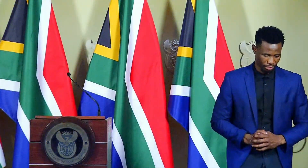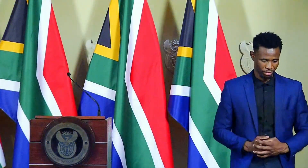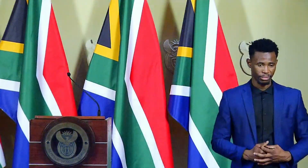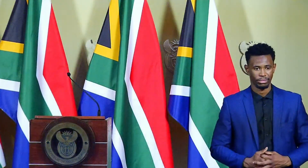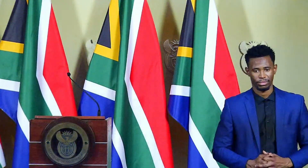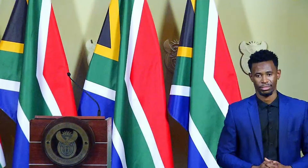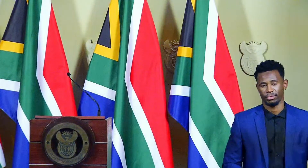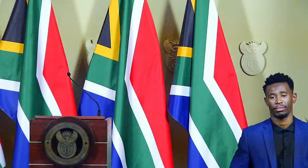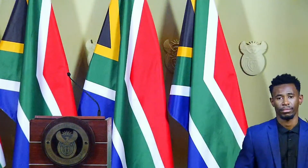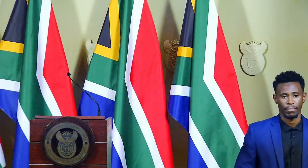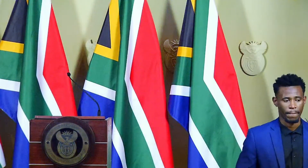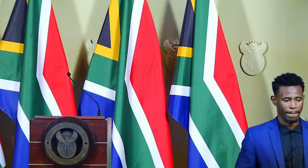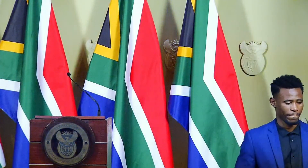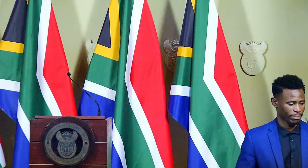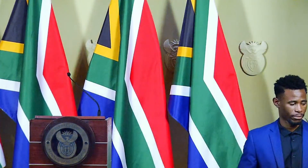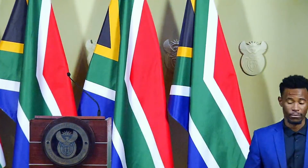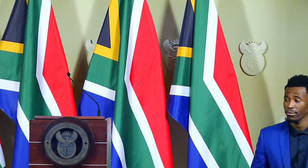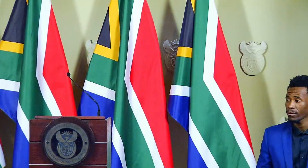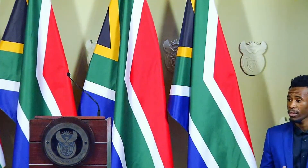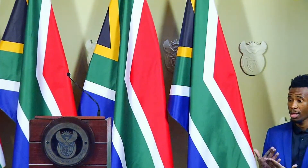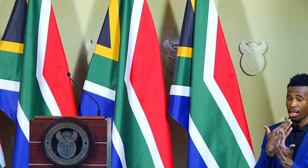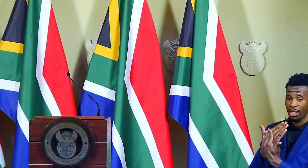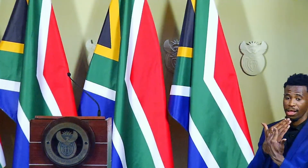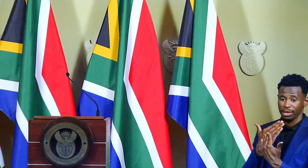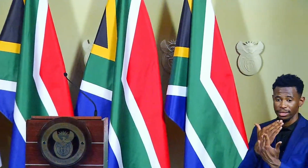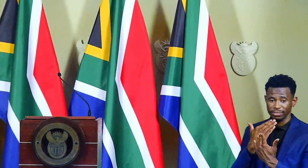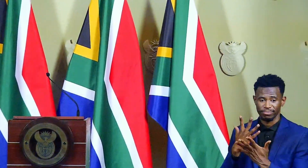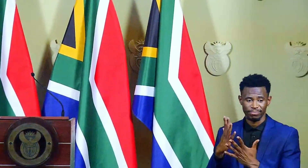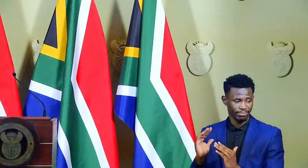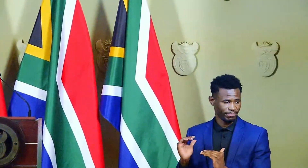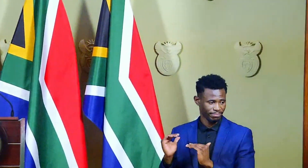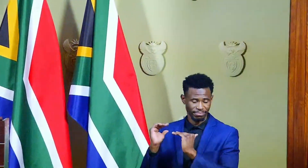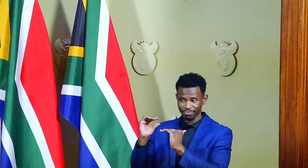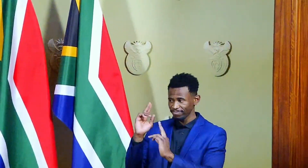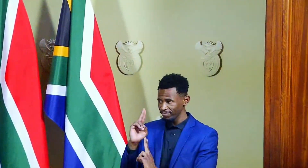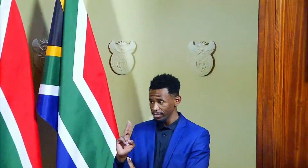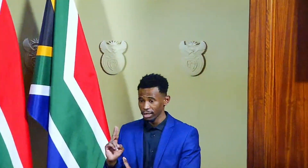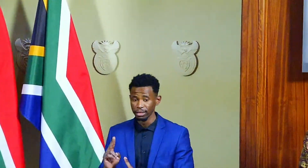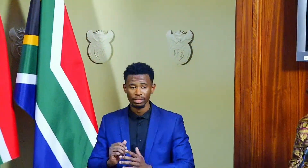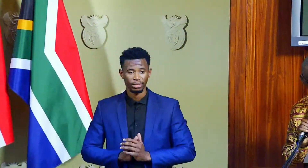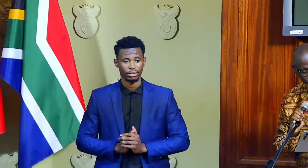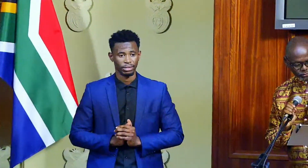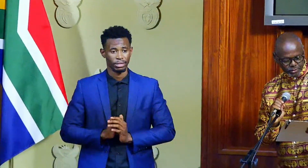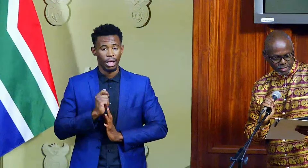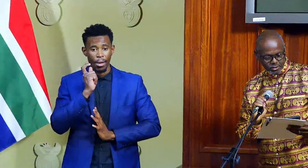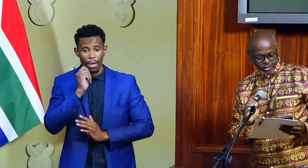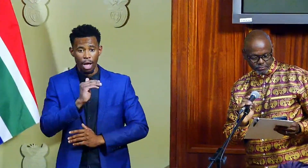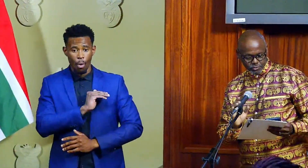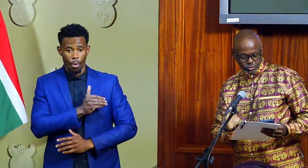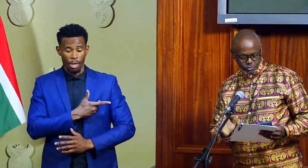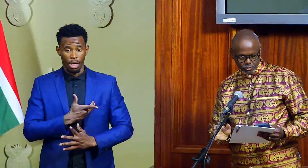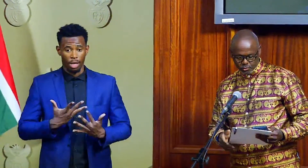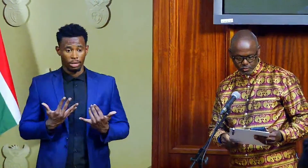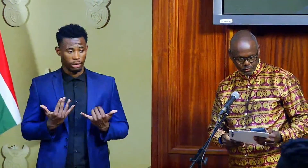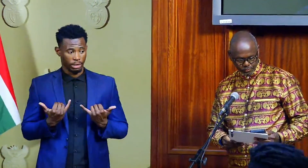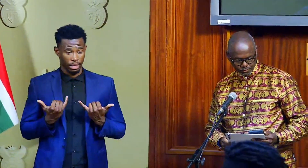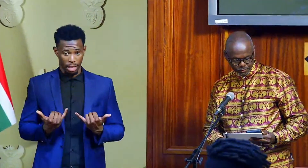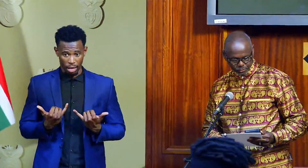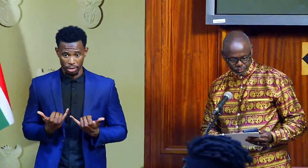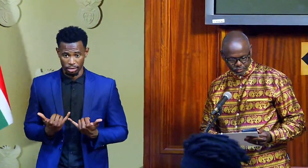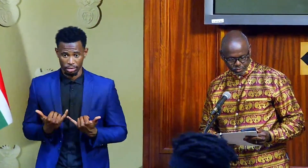Thank you very much, Your Excellency. Ladies and Gentlemen, we've now come